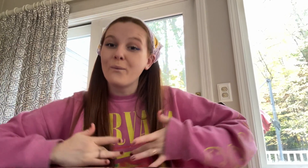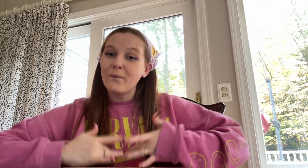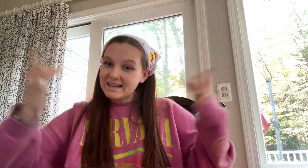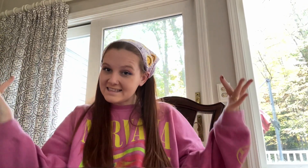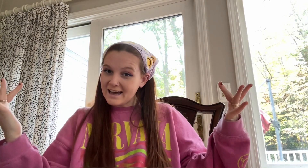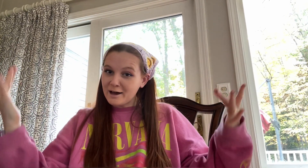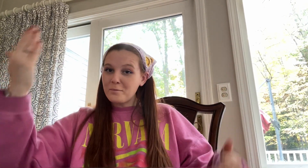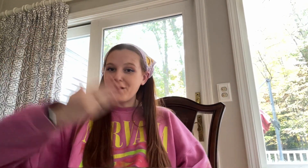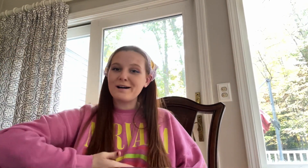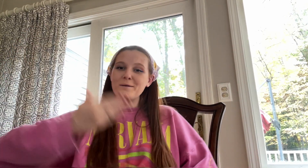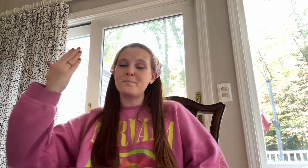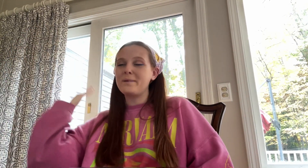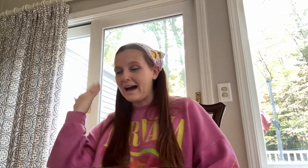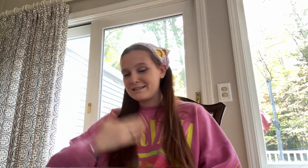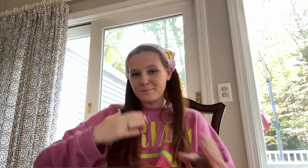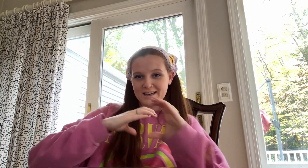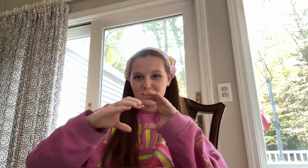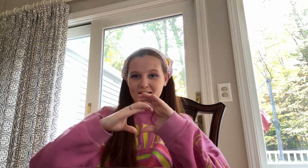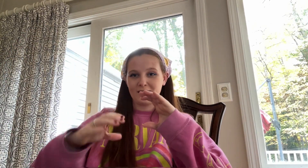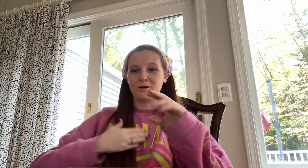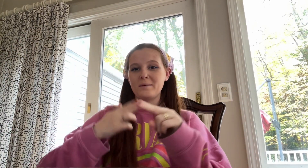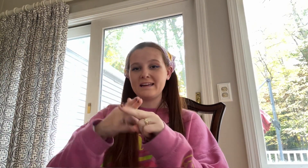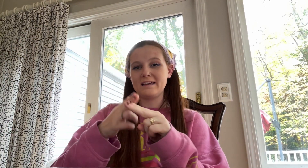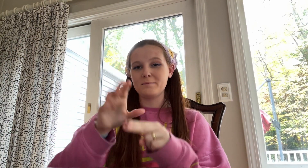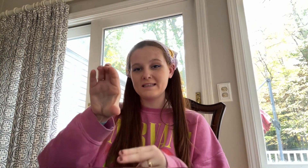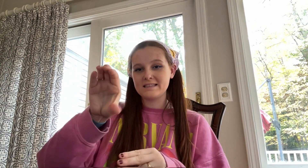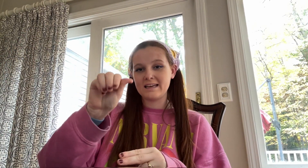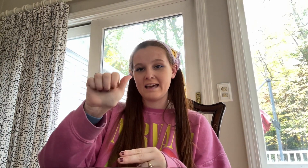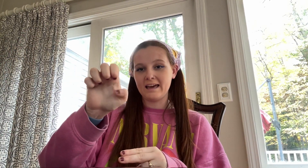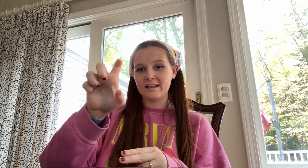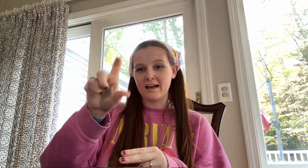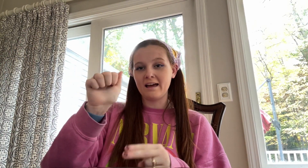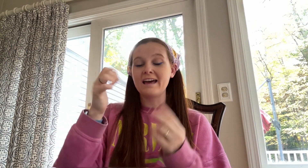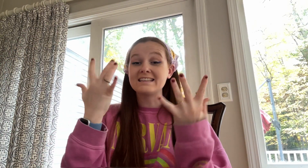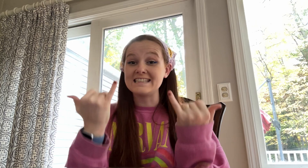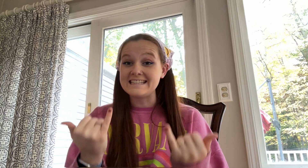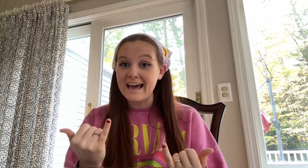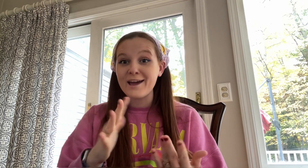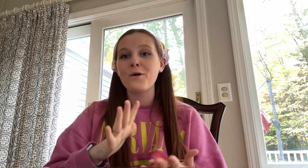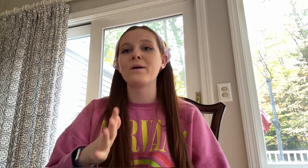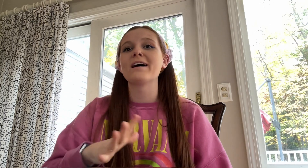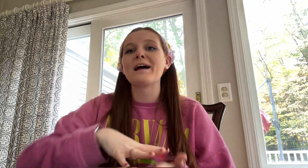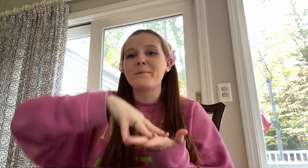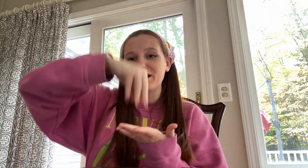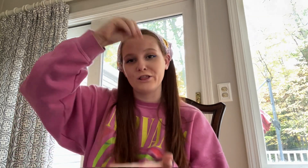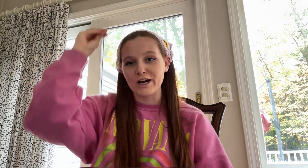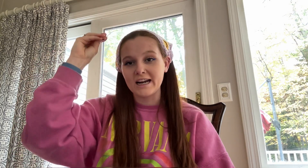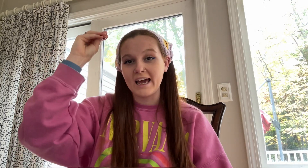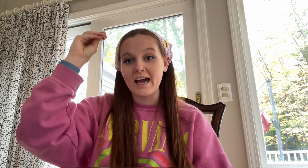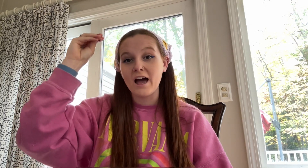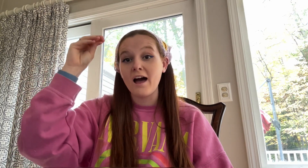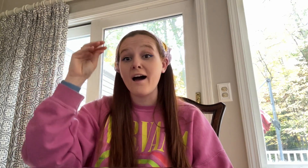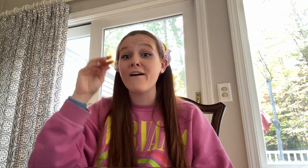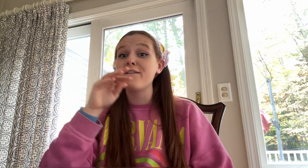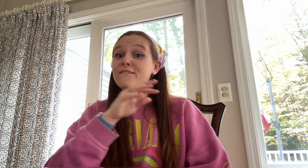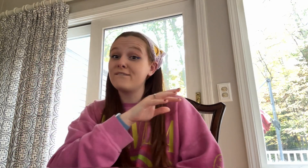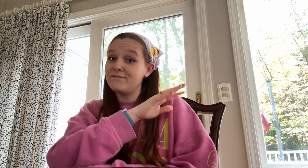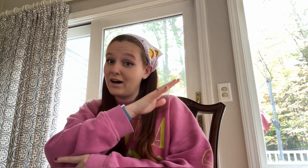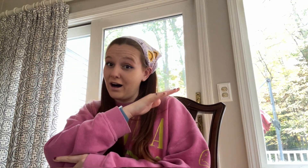What's up? Welcome back to my channel. My name is Kayla, and today we are going to be learning